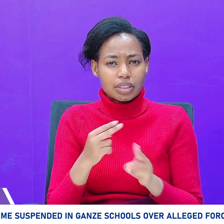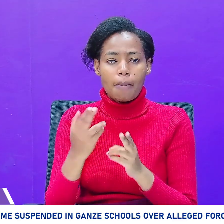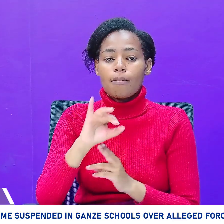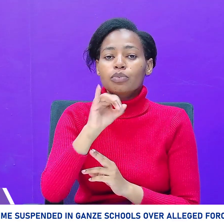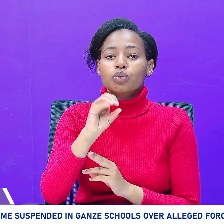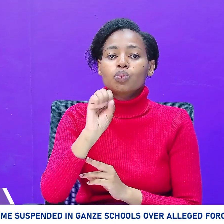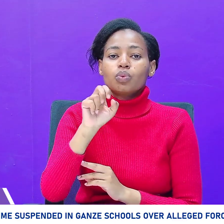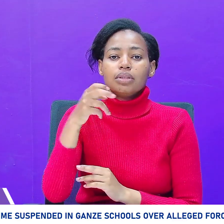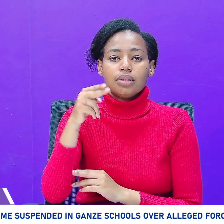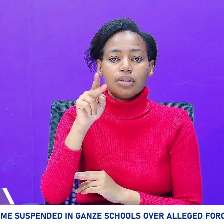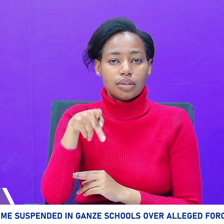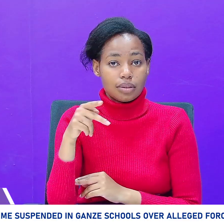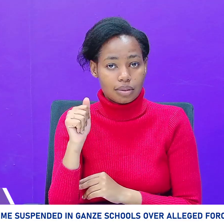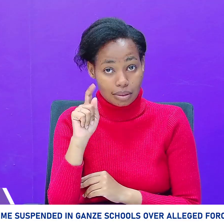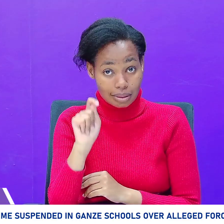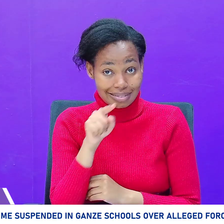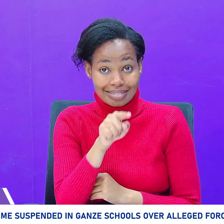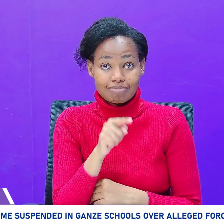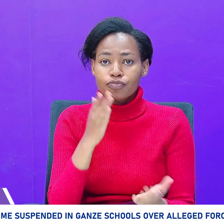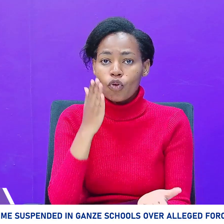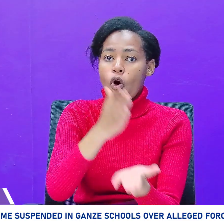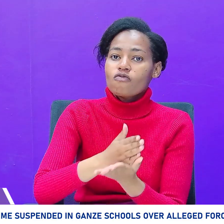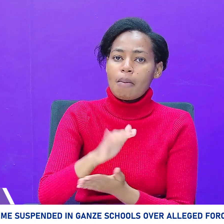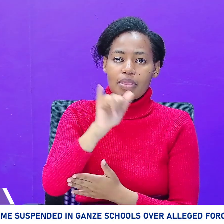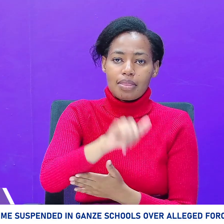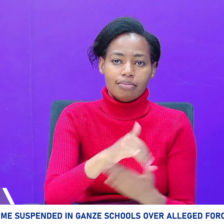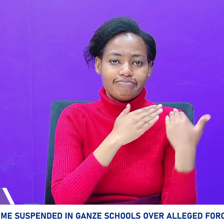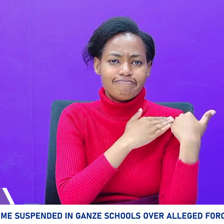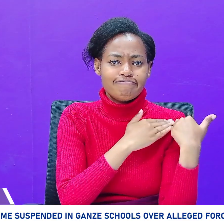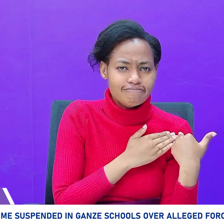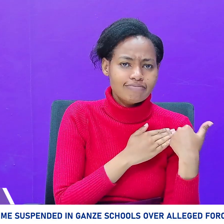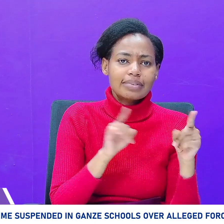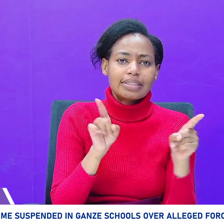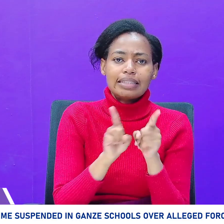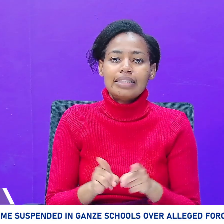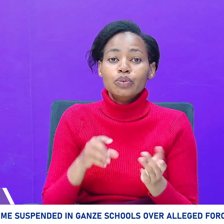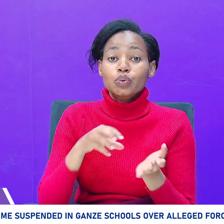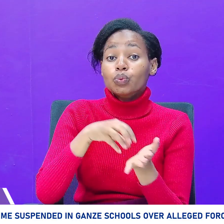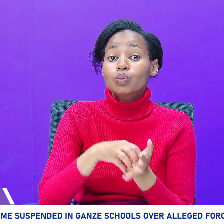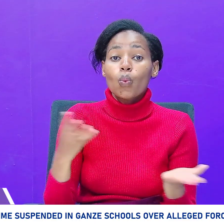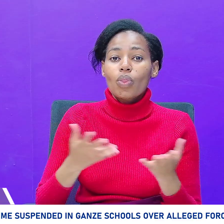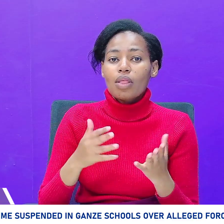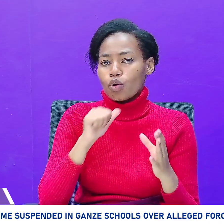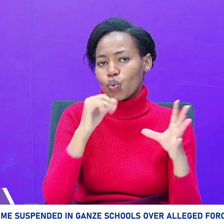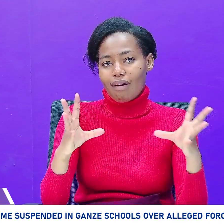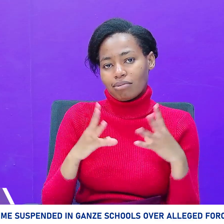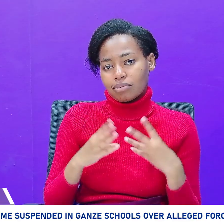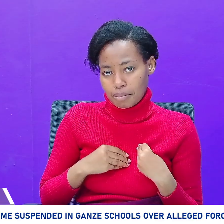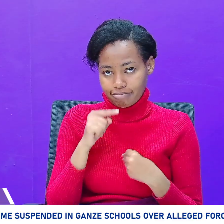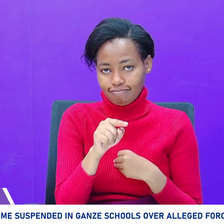Kilifi County Commissioner Josephat Kibiwot confirmed the suspension, stating that it was unacceptable to